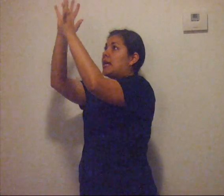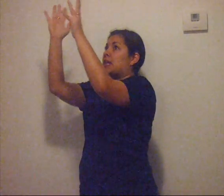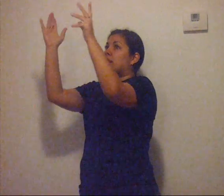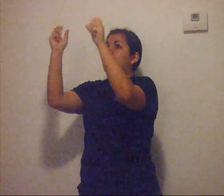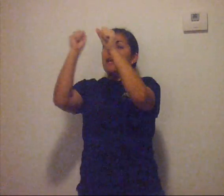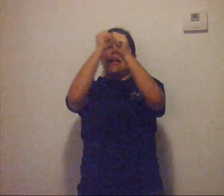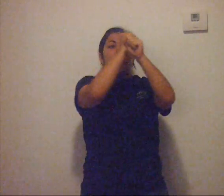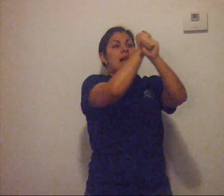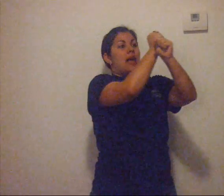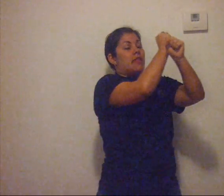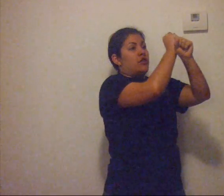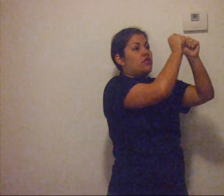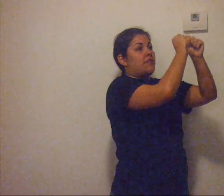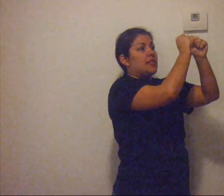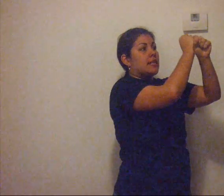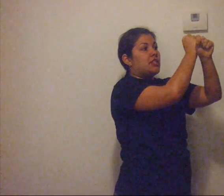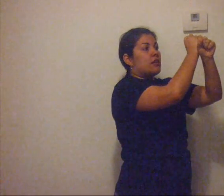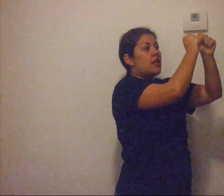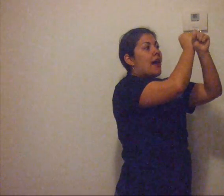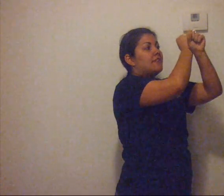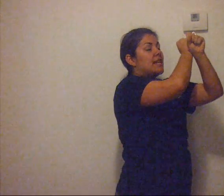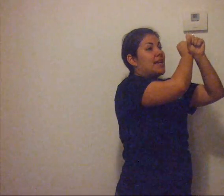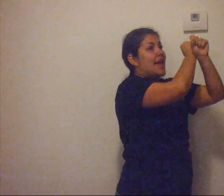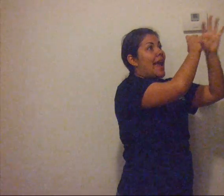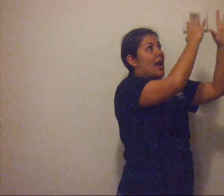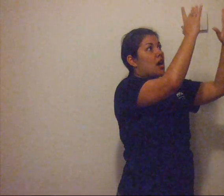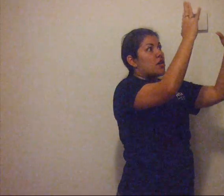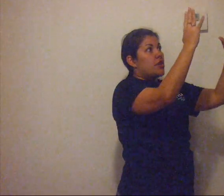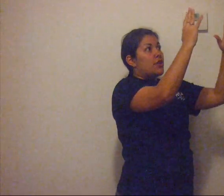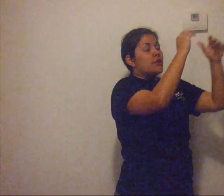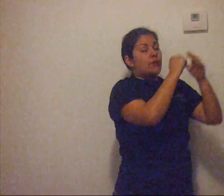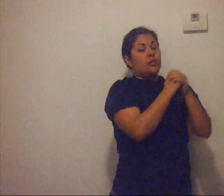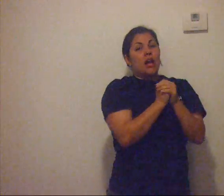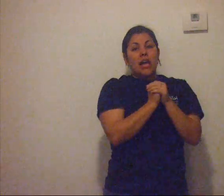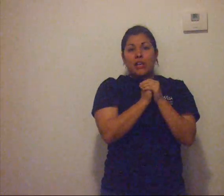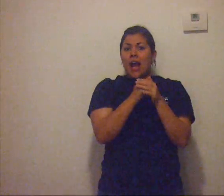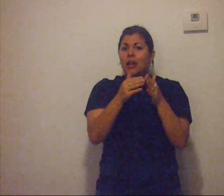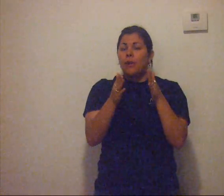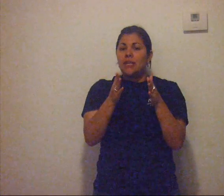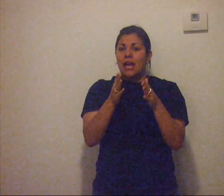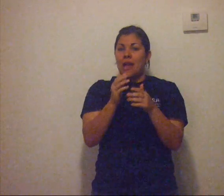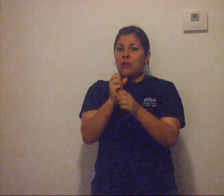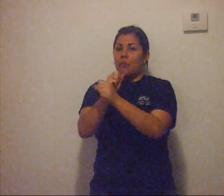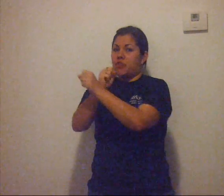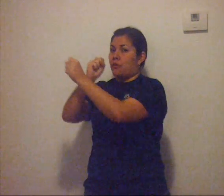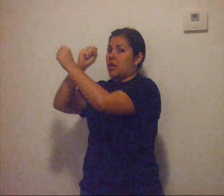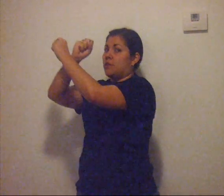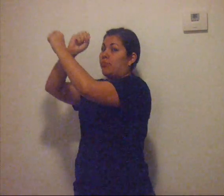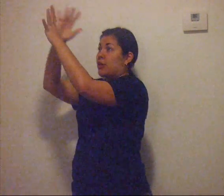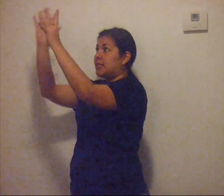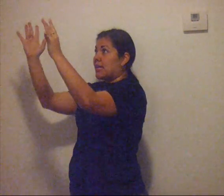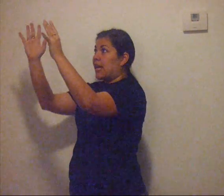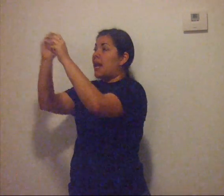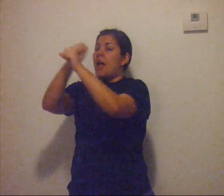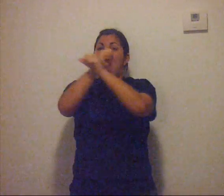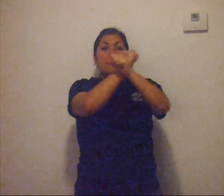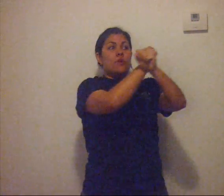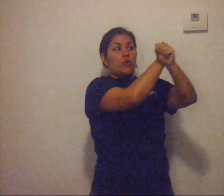bursting, and then you shift again to your left in air. So you kind of want to time it with the words bursting and the